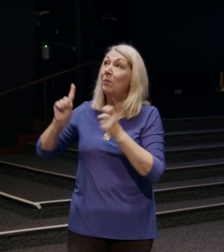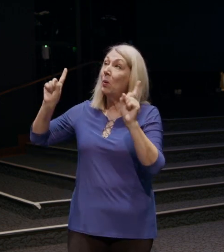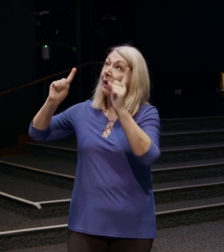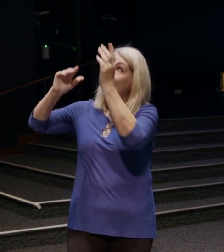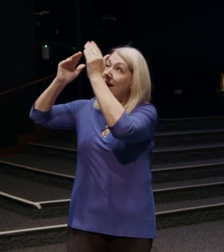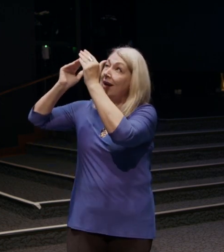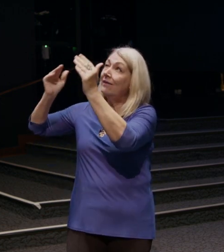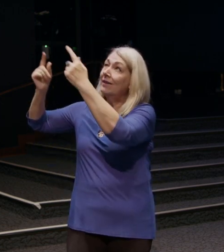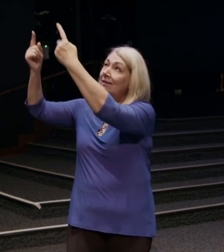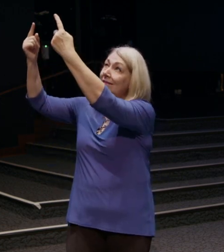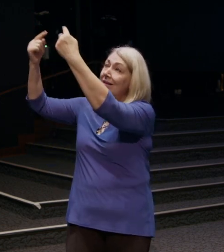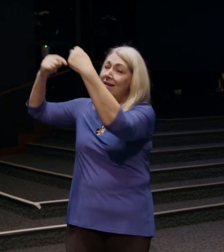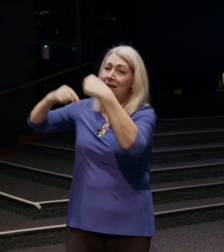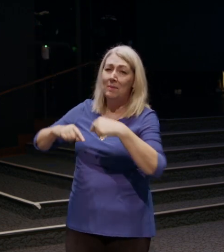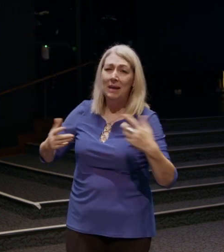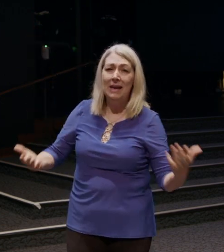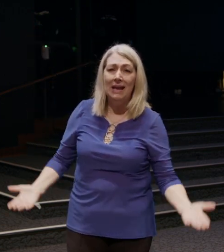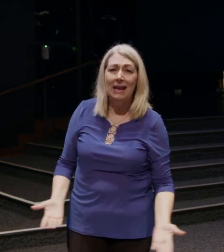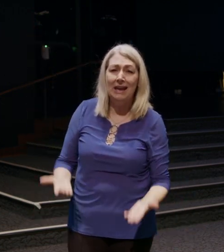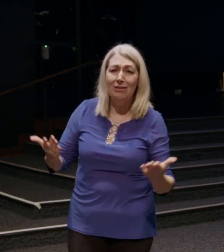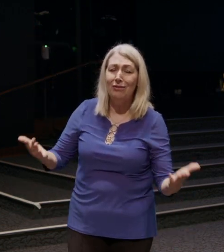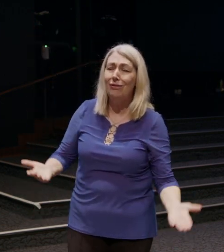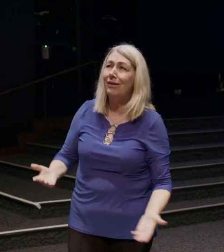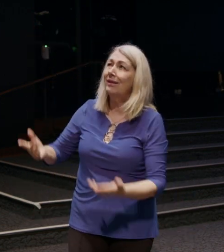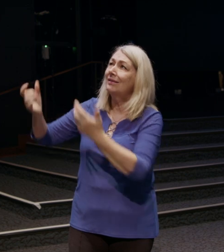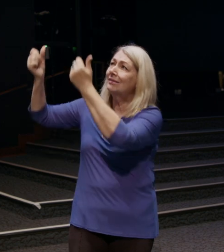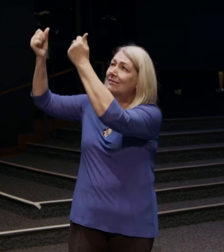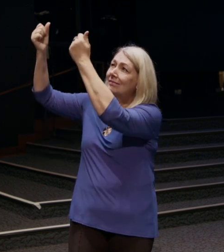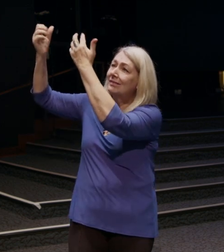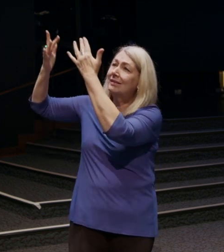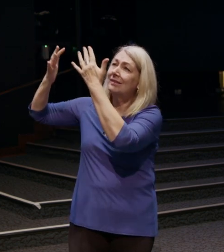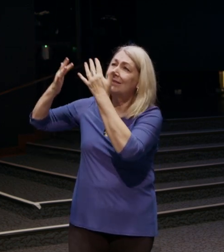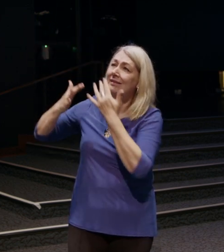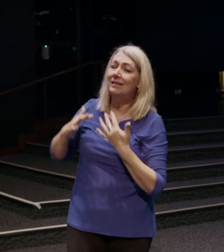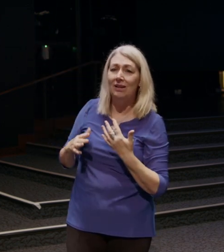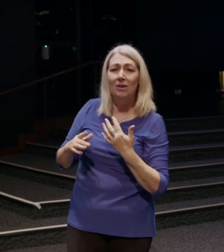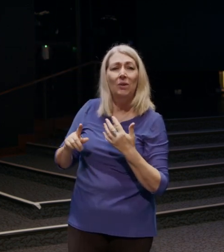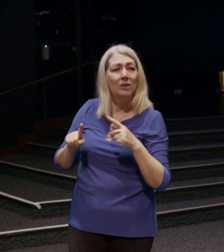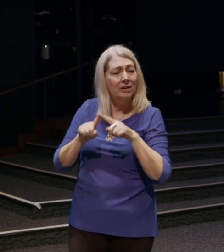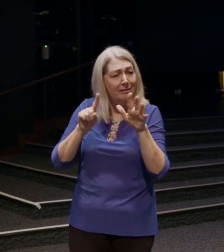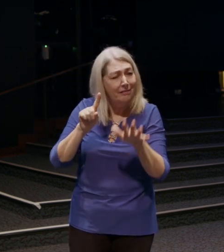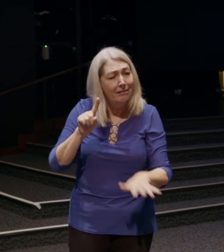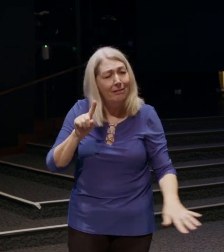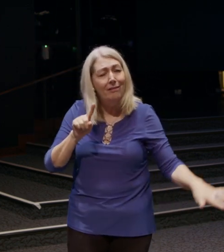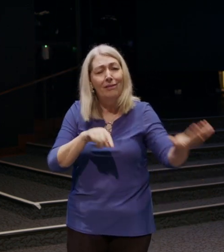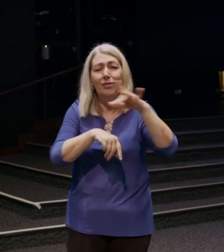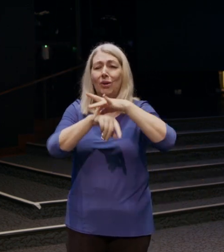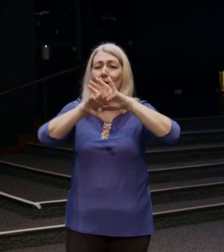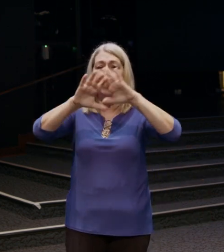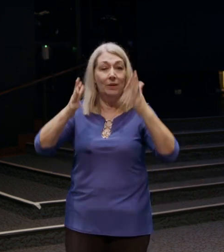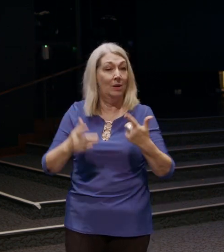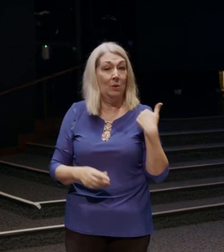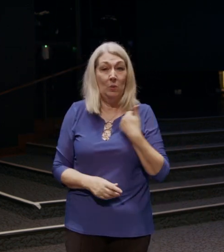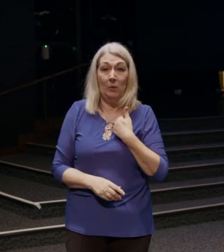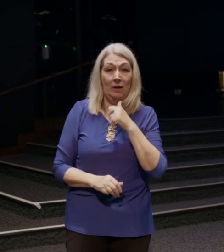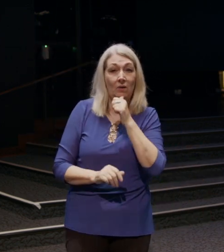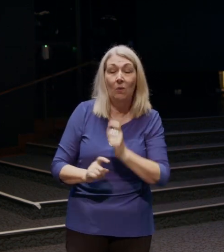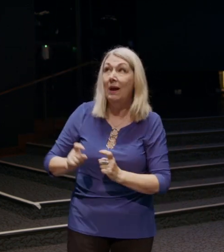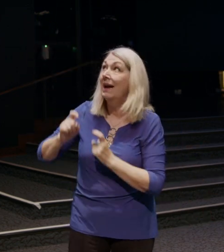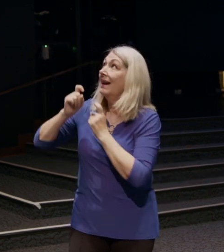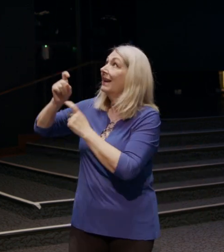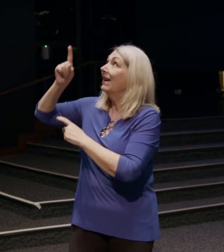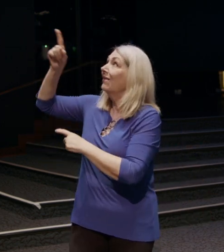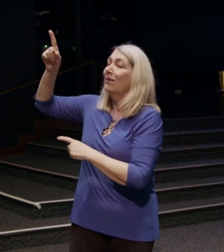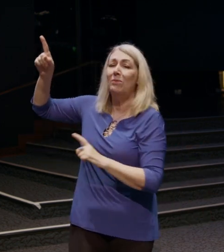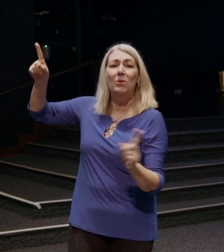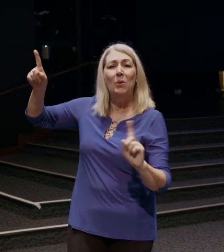downward. It is descended. It is lowered onto the earth. It's not earth upward. It is a gift from